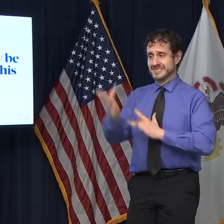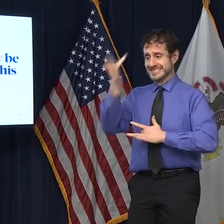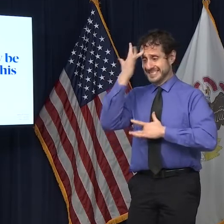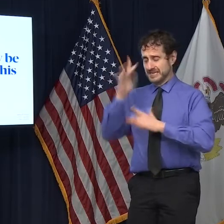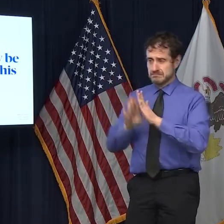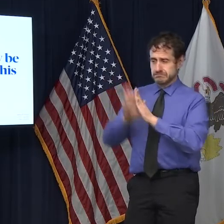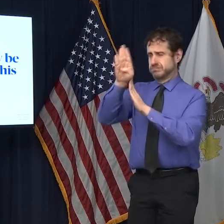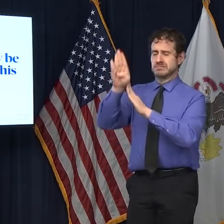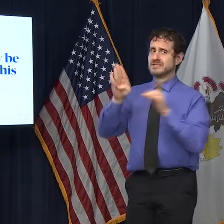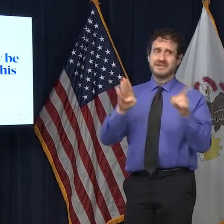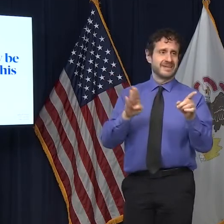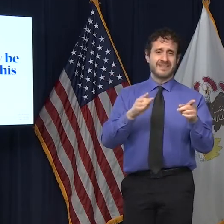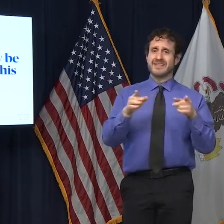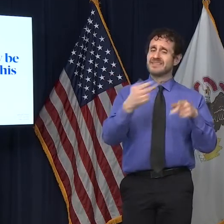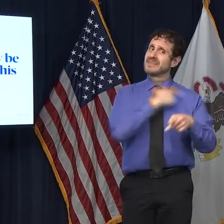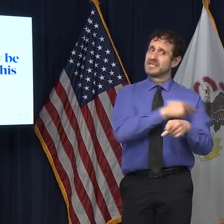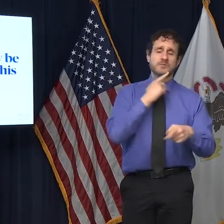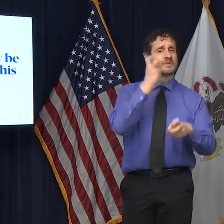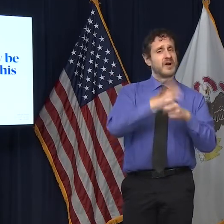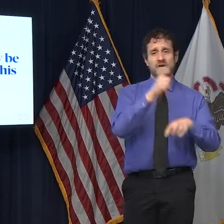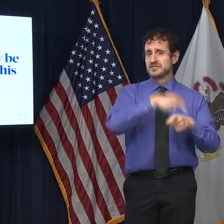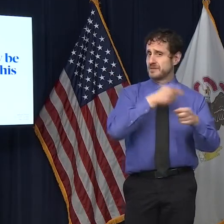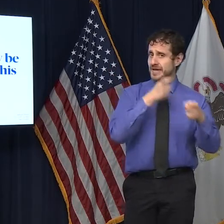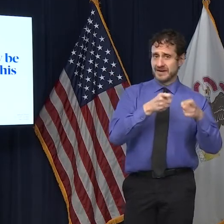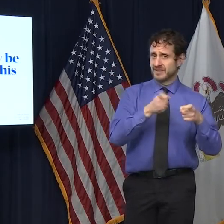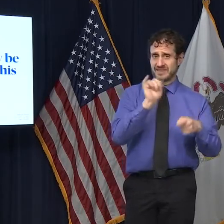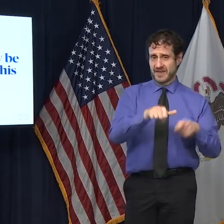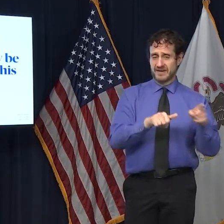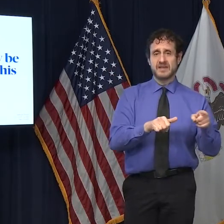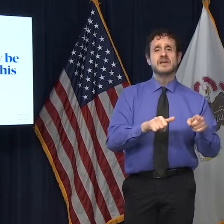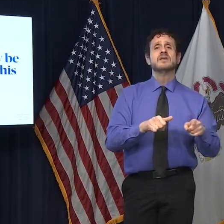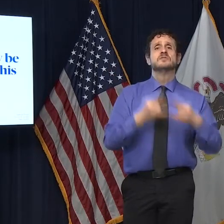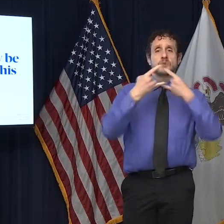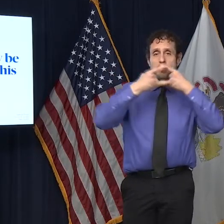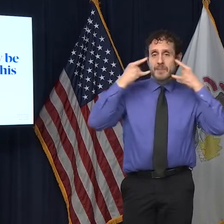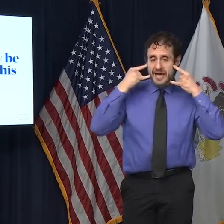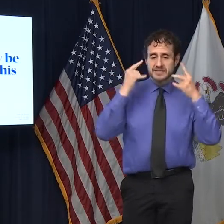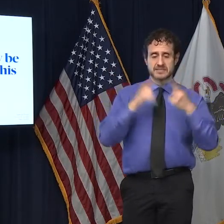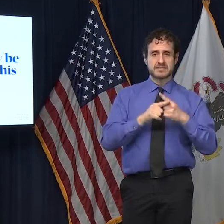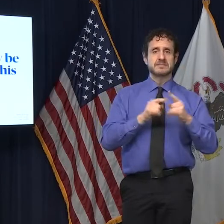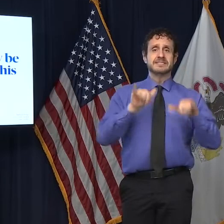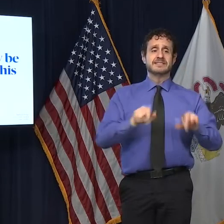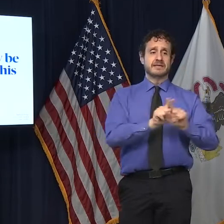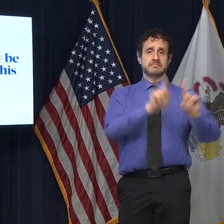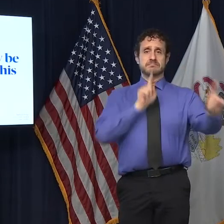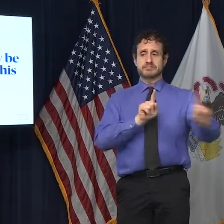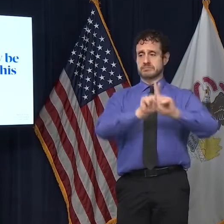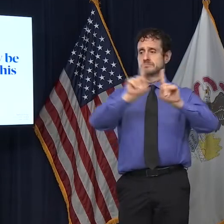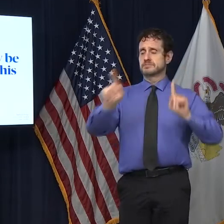mask up, keep your distance, and plan smaller, more intimate holidays this year.